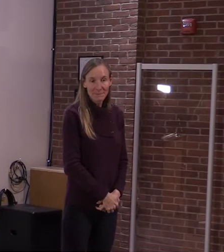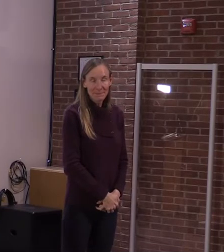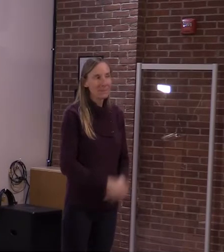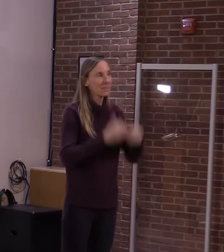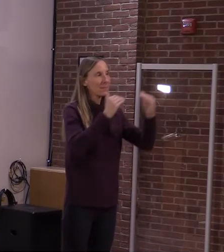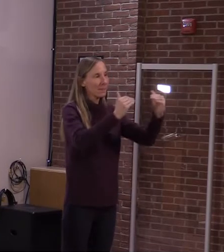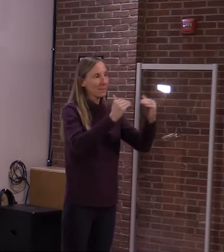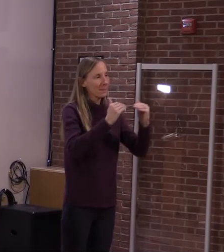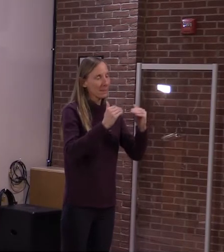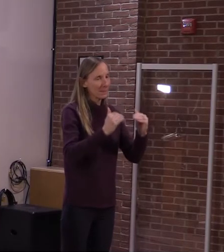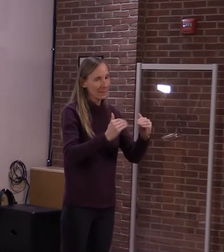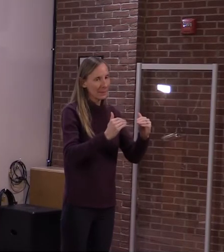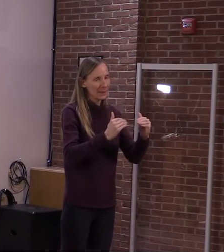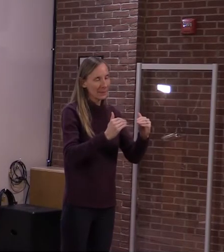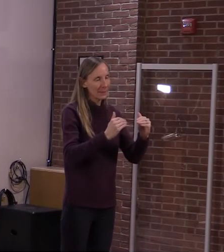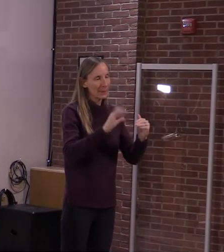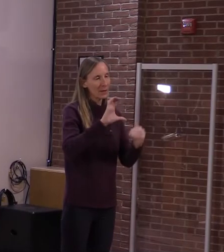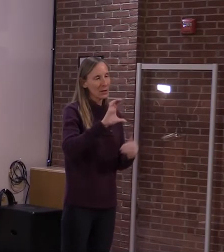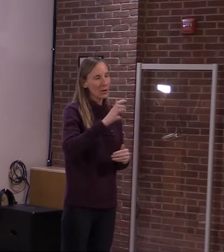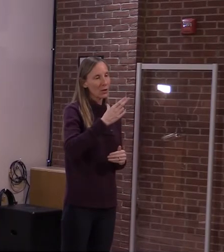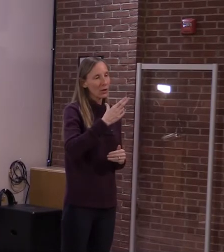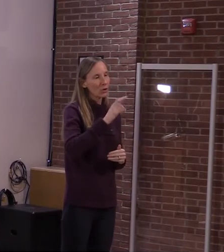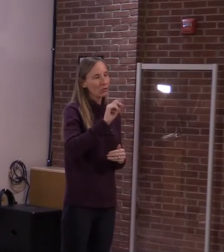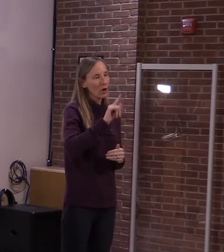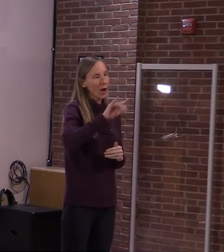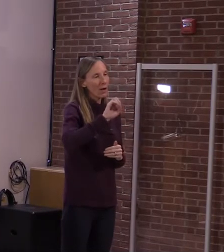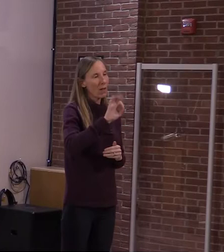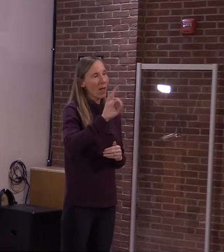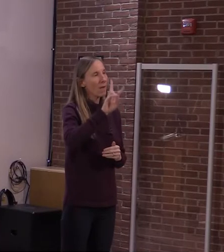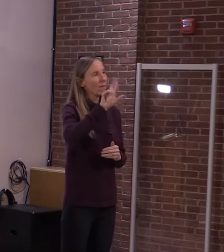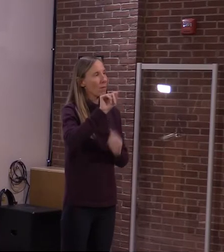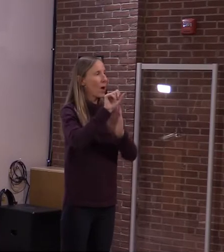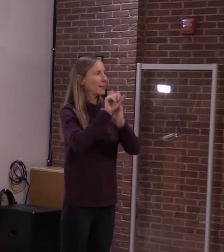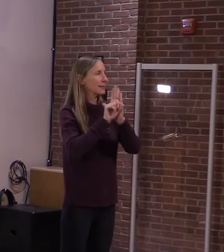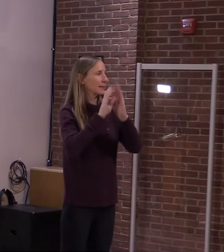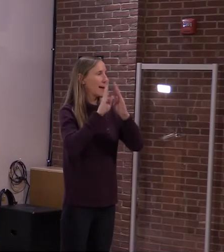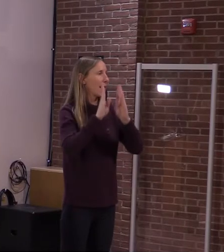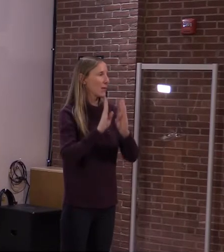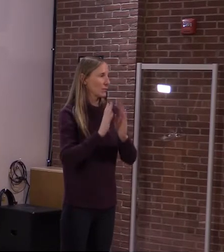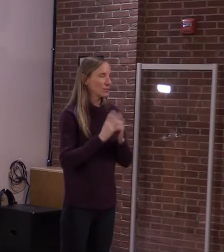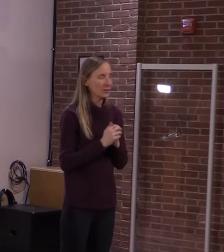Guy Page, Chronicle of the Vermont State